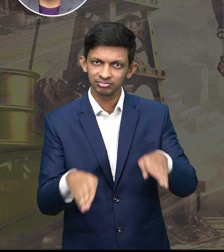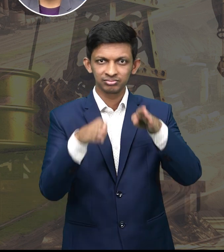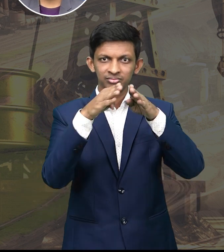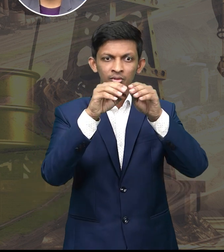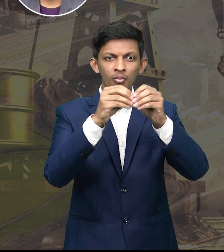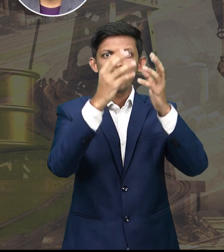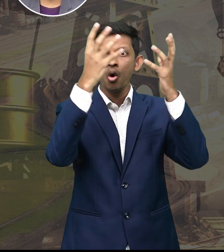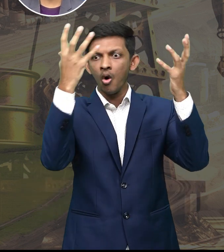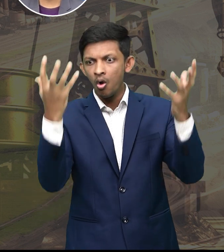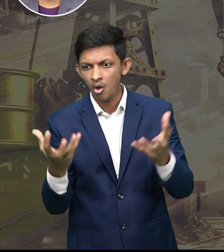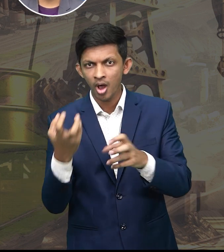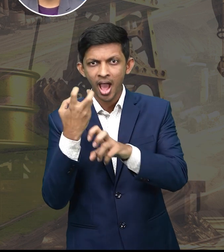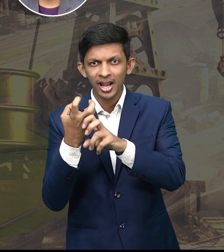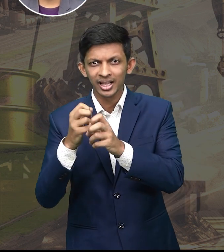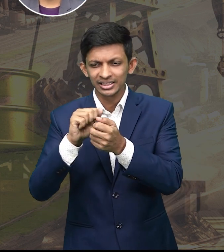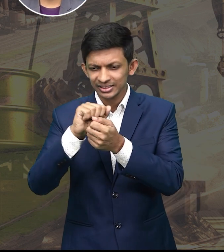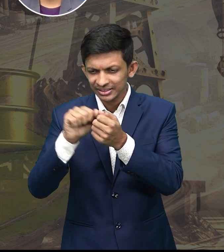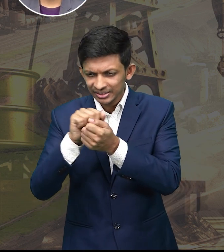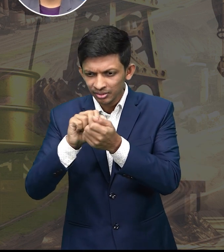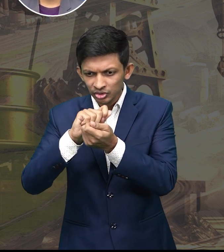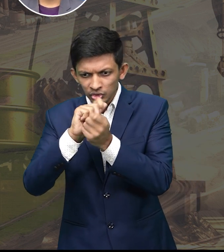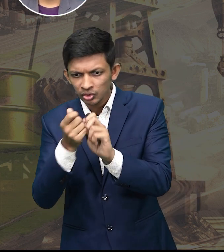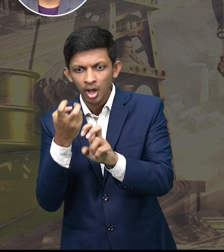minerals, etc.